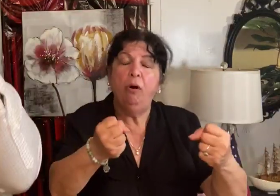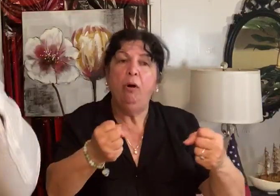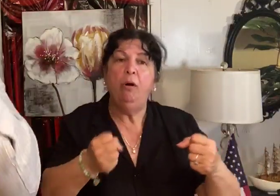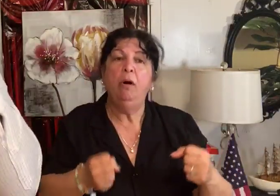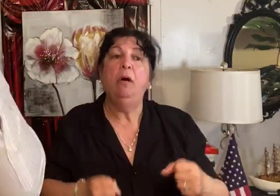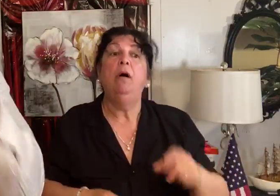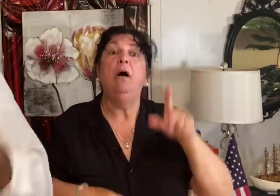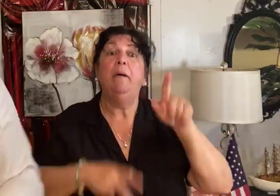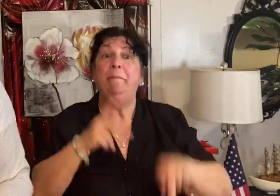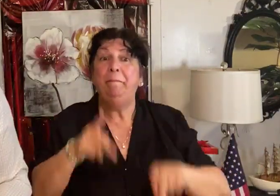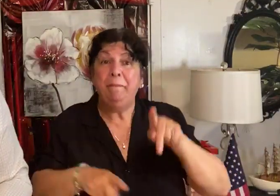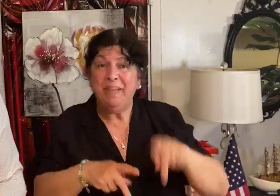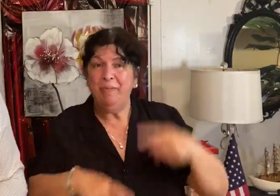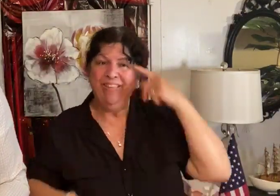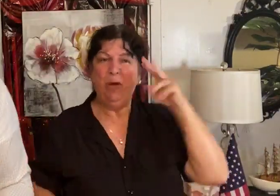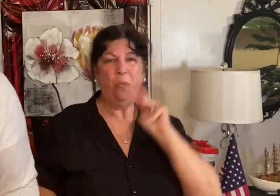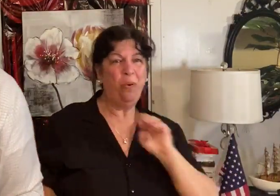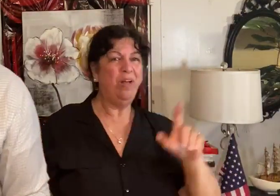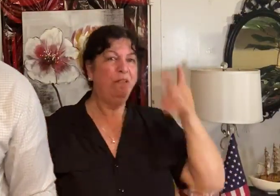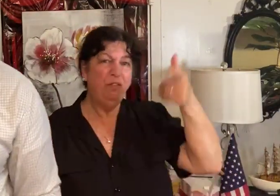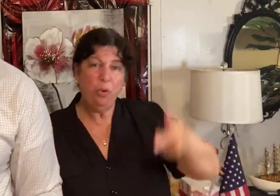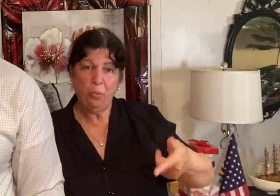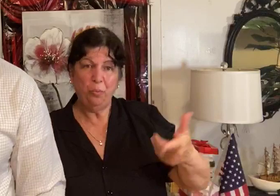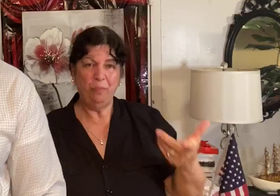when people think well of you.